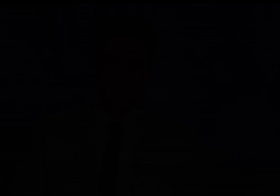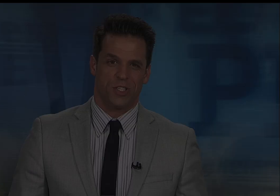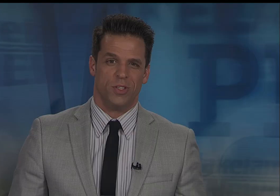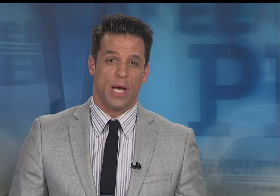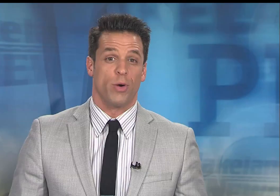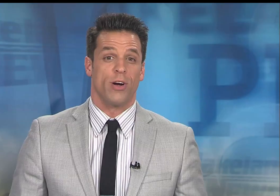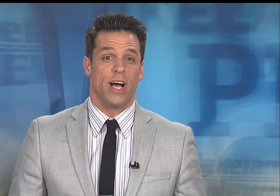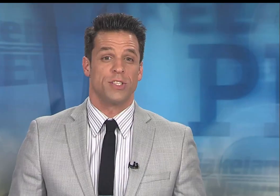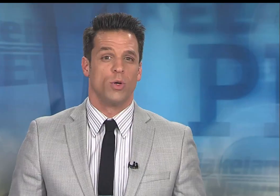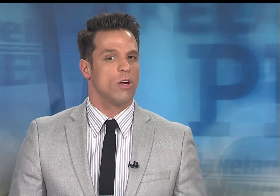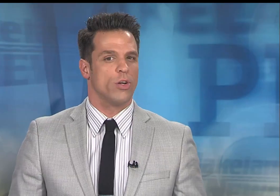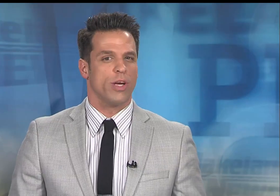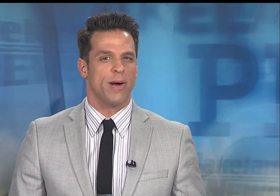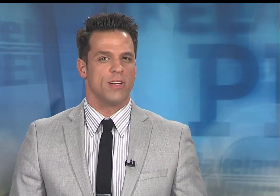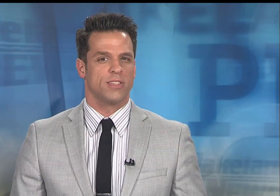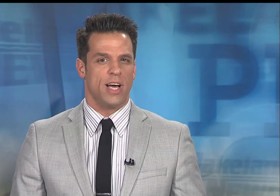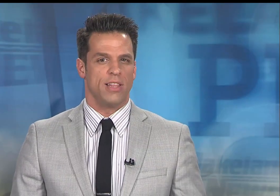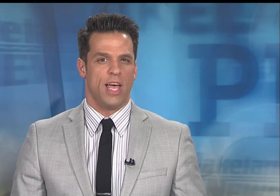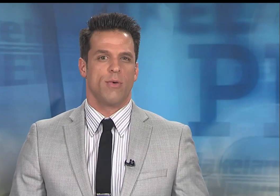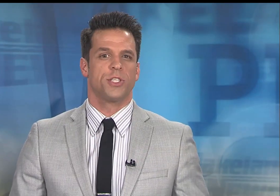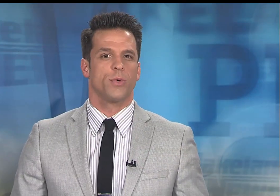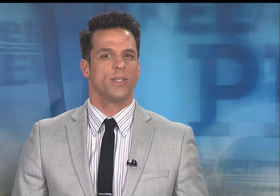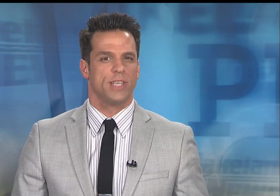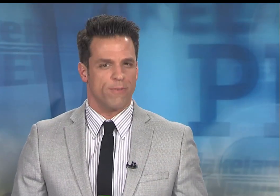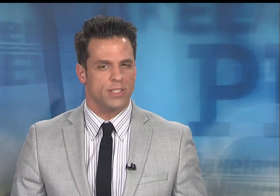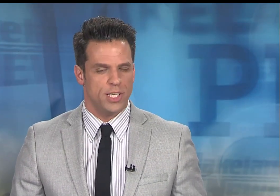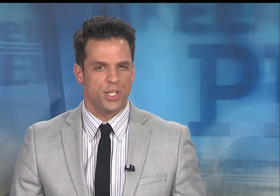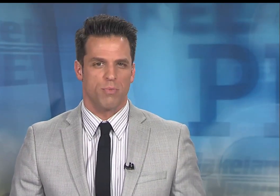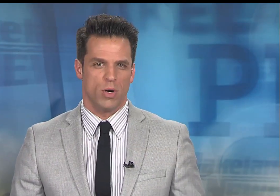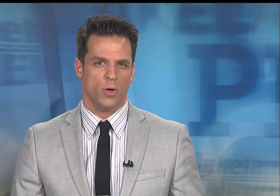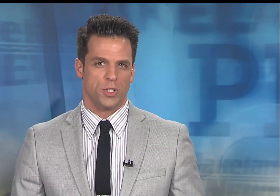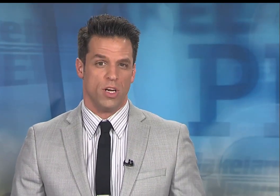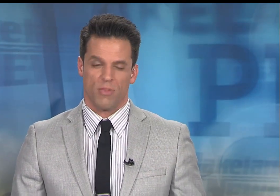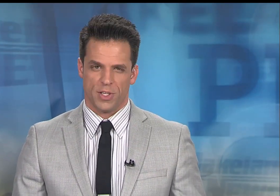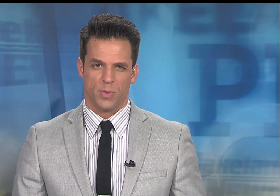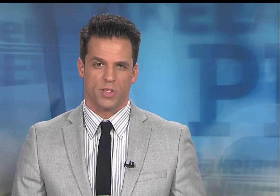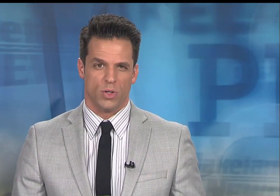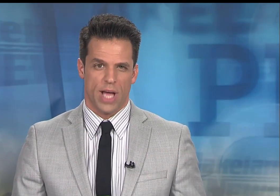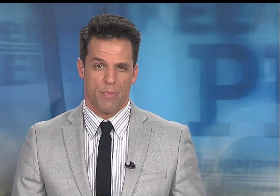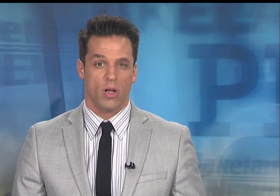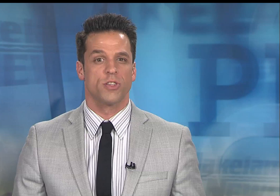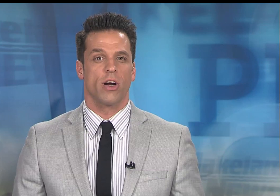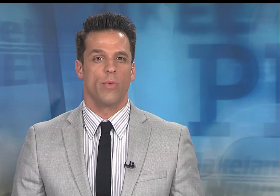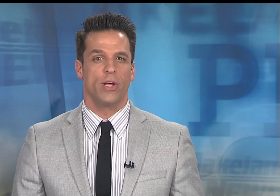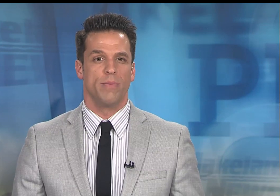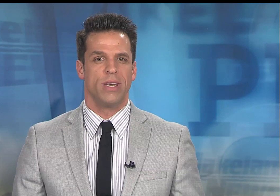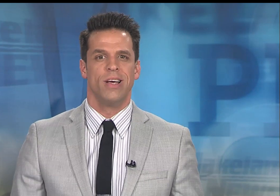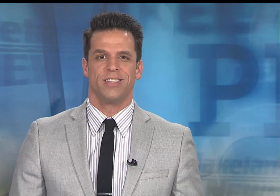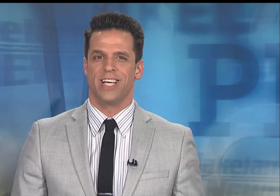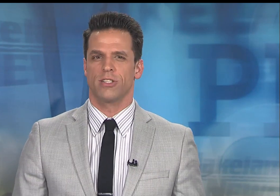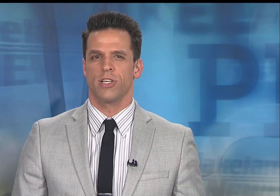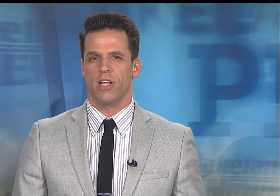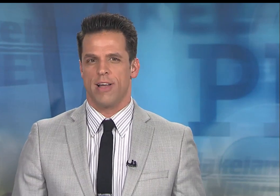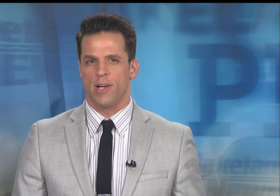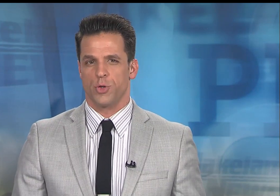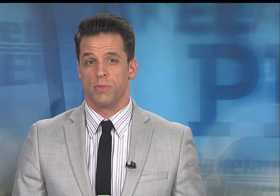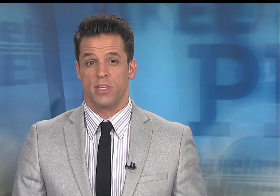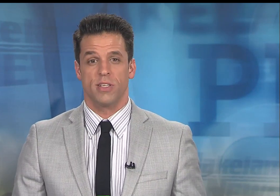Students at Brainerd High School are learning American Sign Language through a different teaching approach. For this week's Golden Apple, our Sarah Winkleman takes us into the classroom to see the